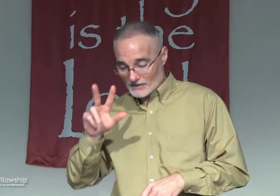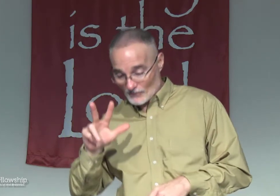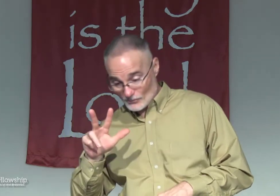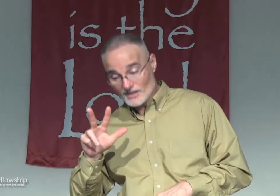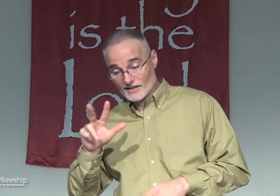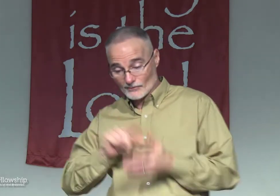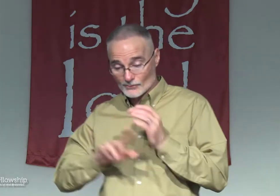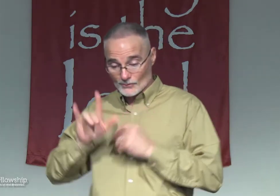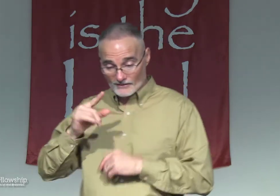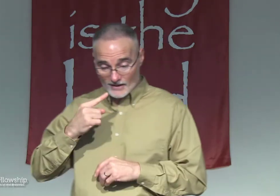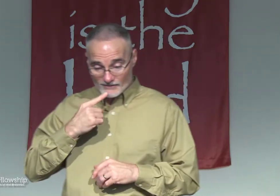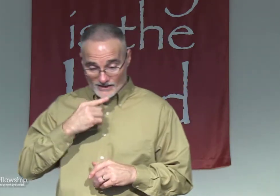Psalm